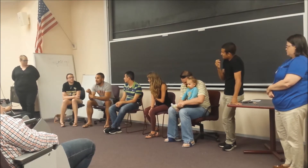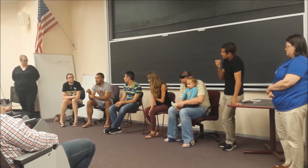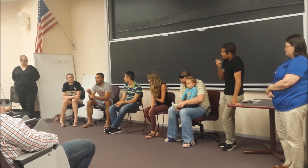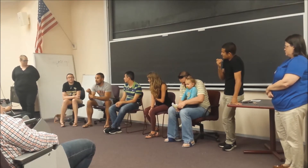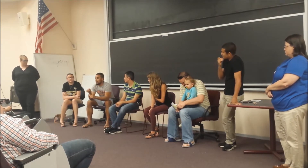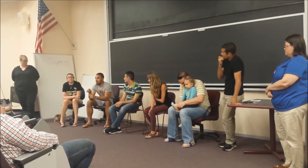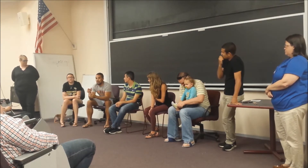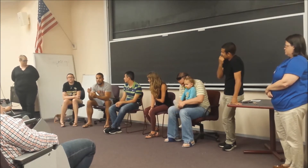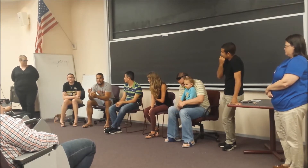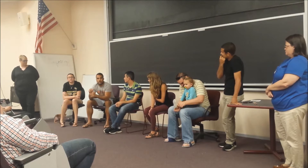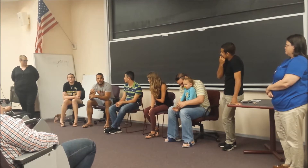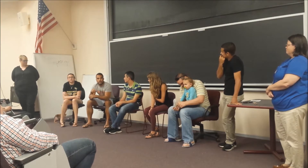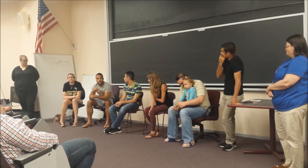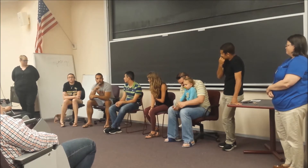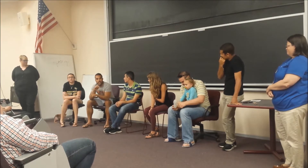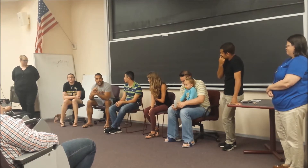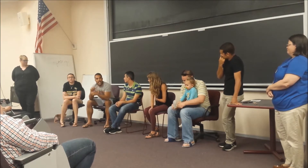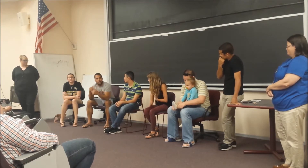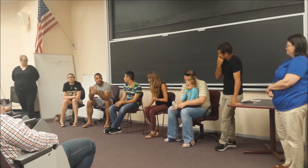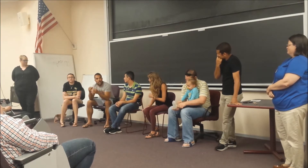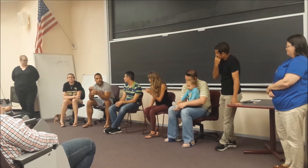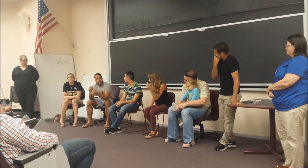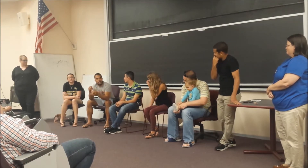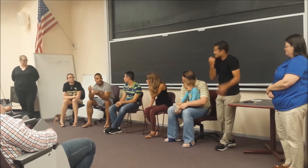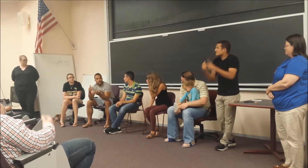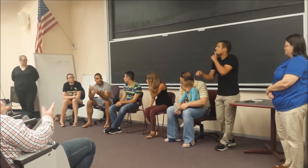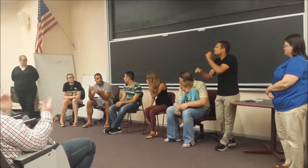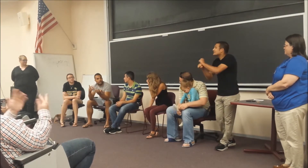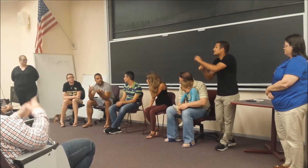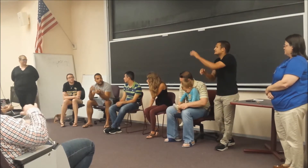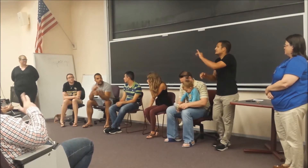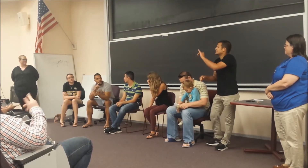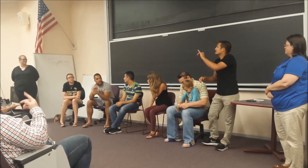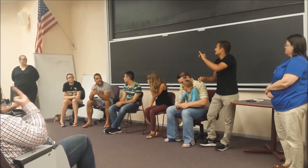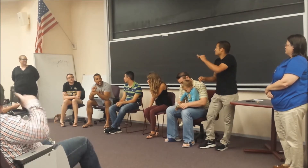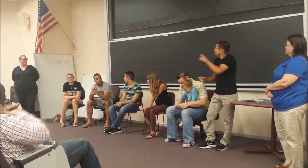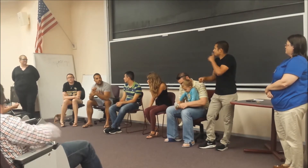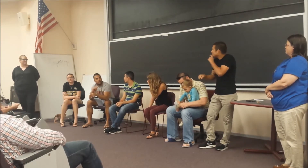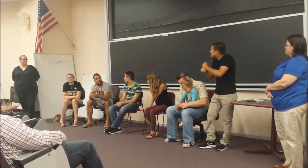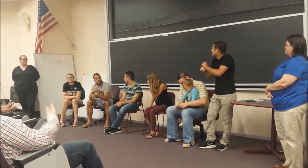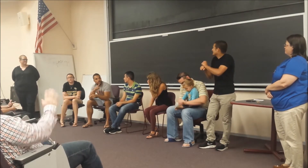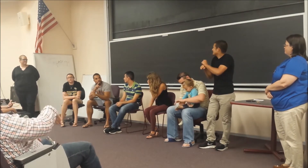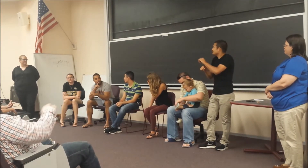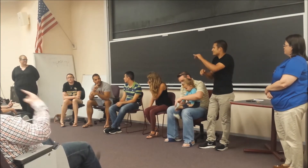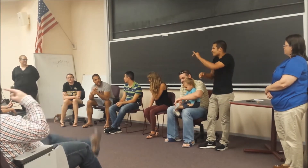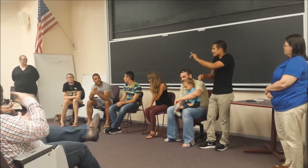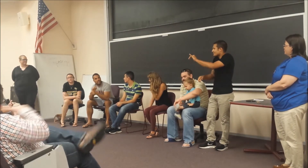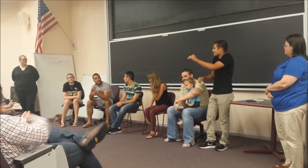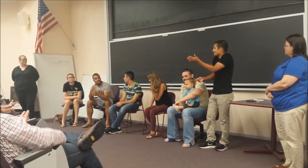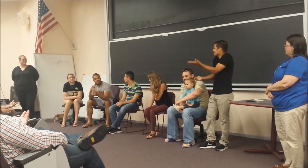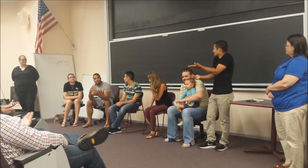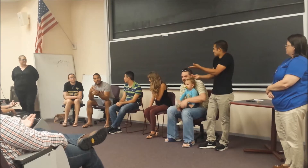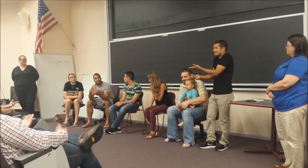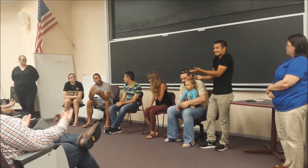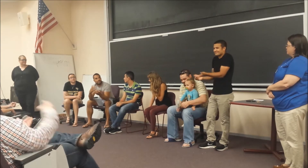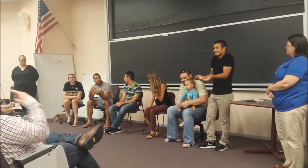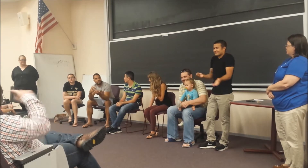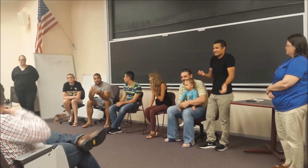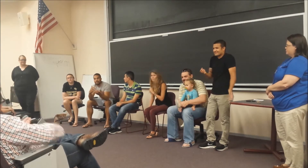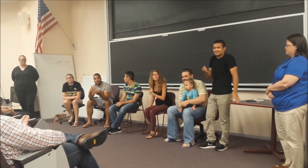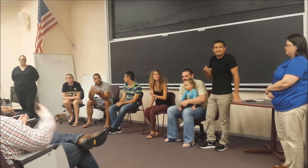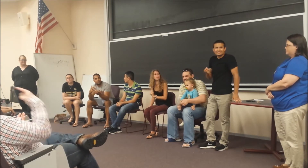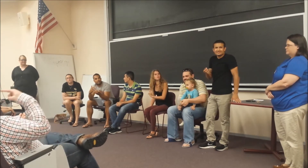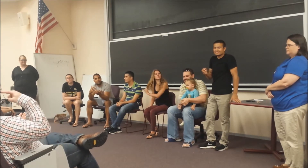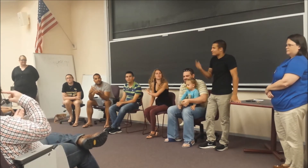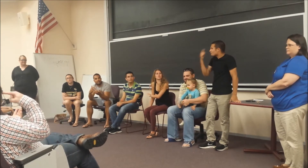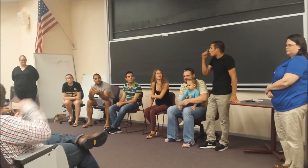how you would say it. But how would you describe that? Can I get some help here with true biz? That one, it means, for